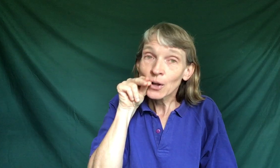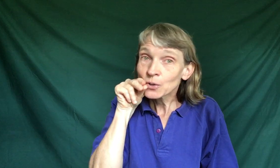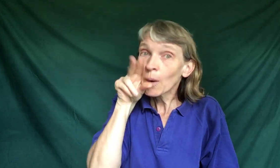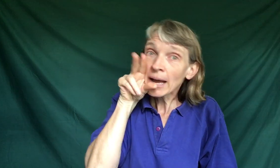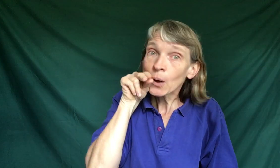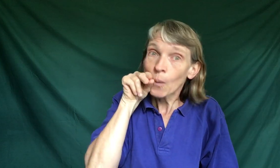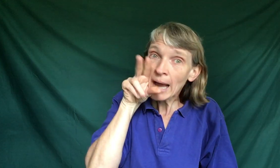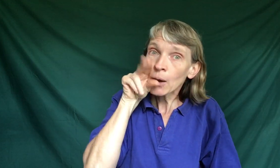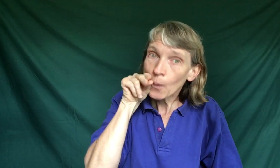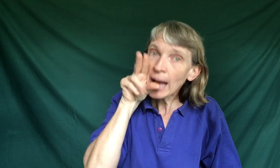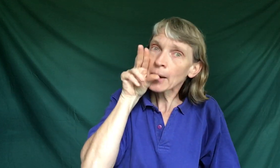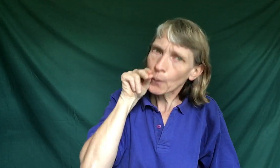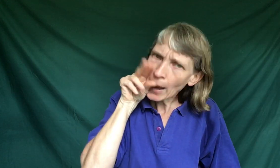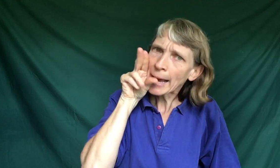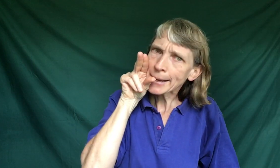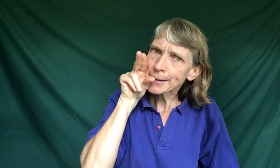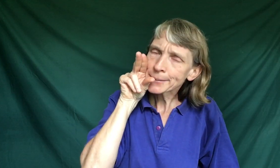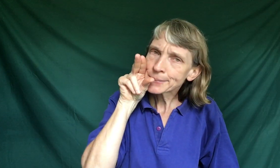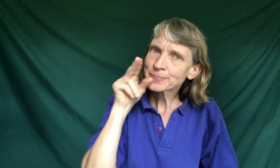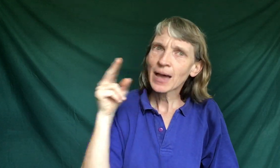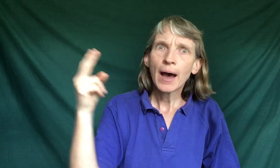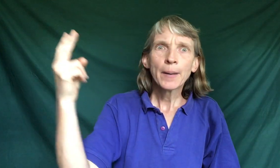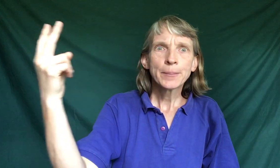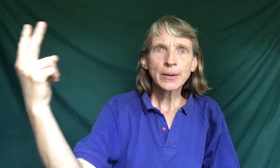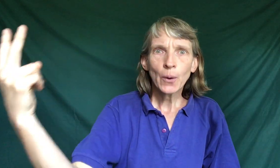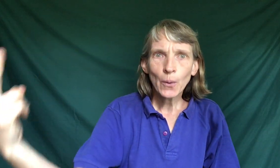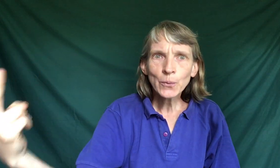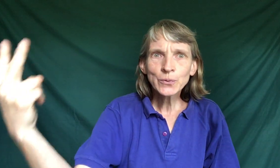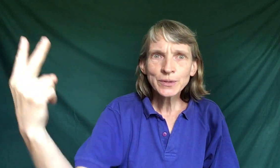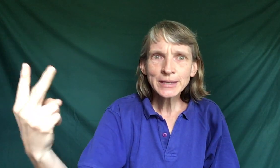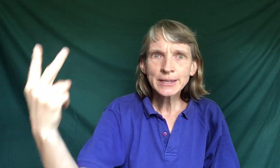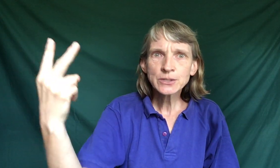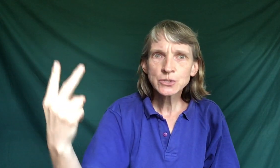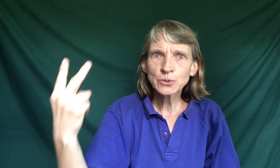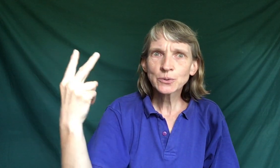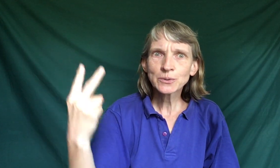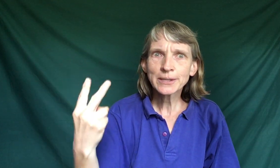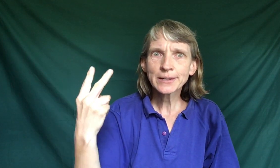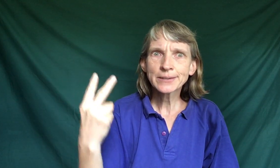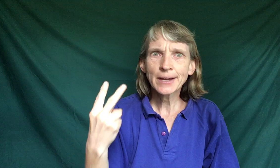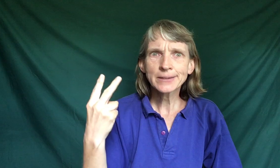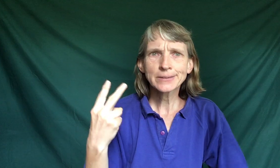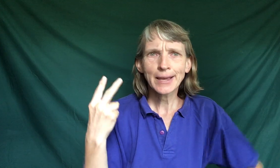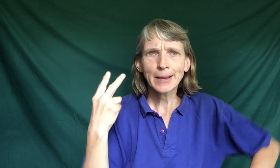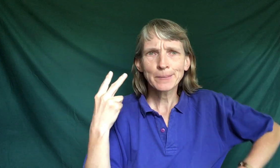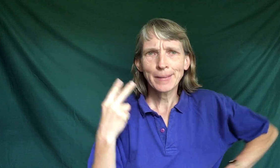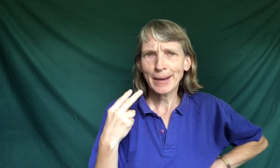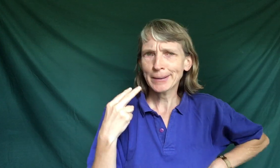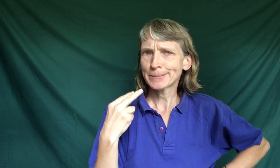called quack, quack, quack, quack, but only two little ducks came back.